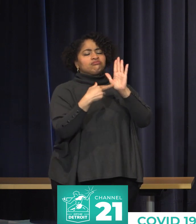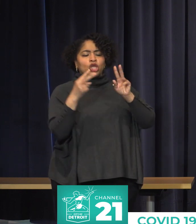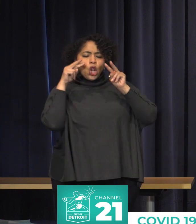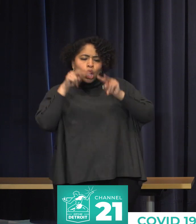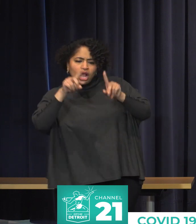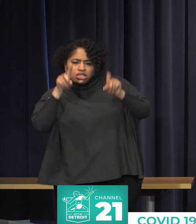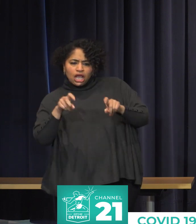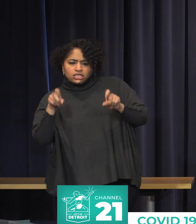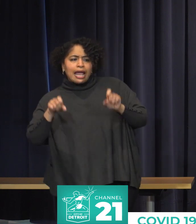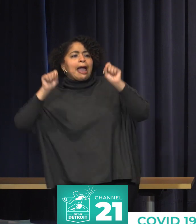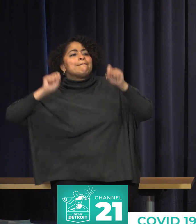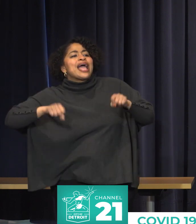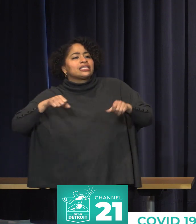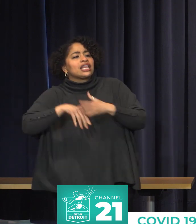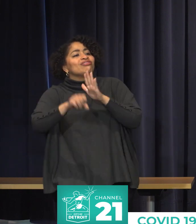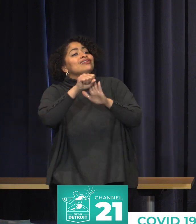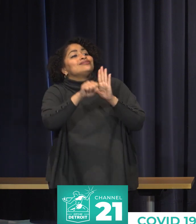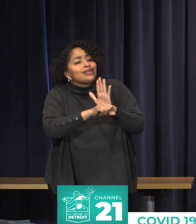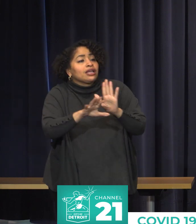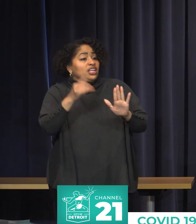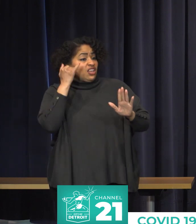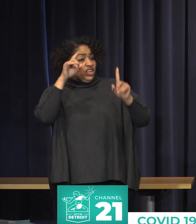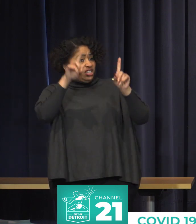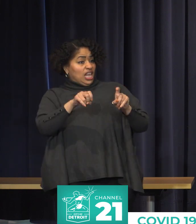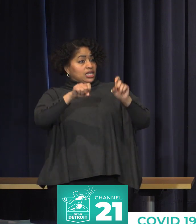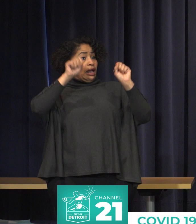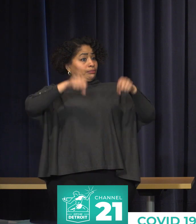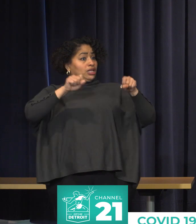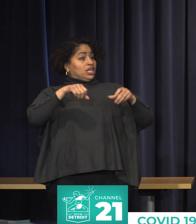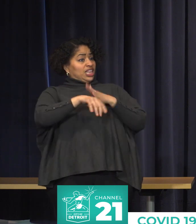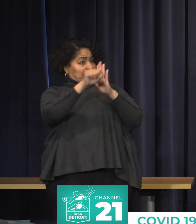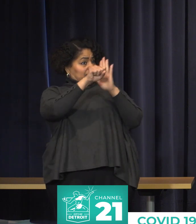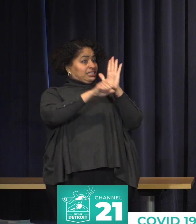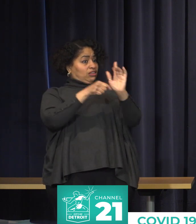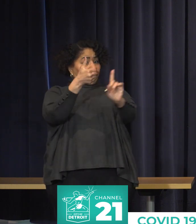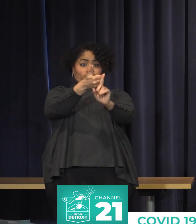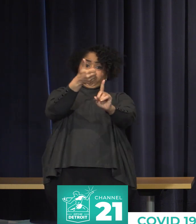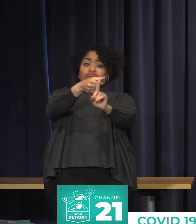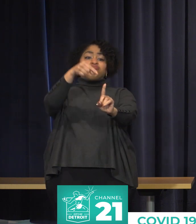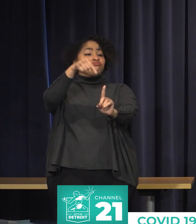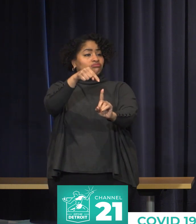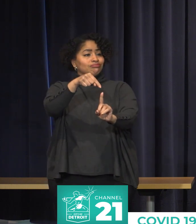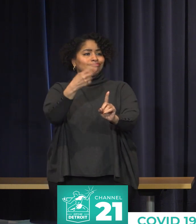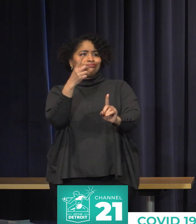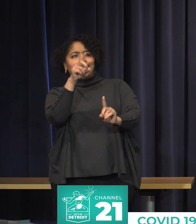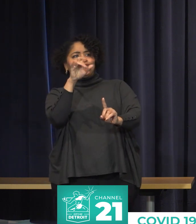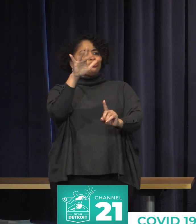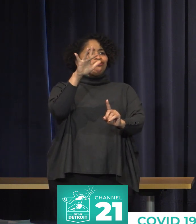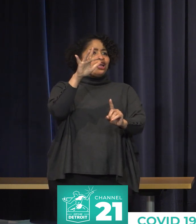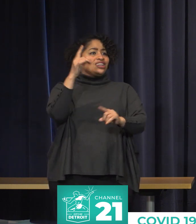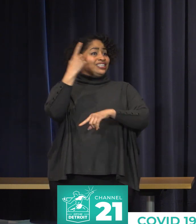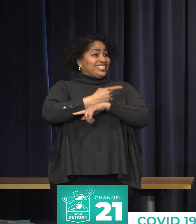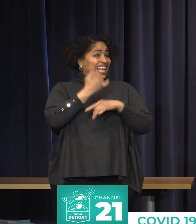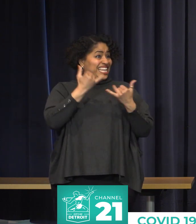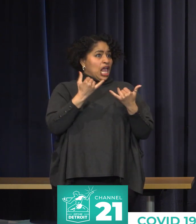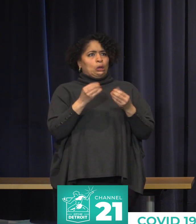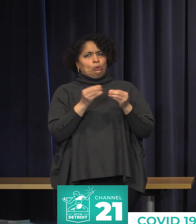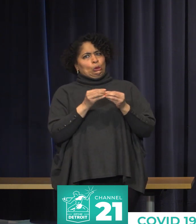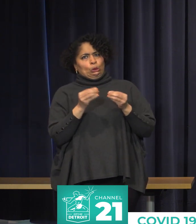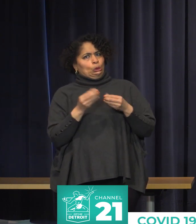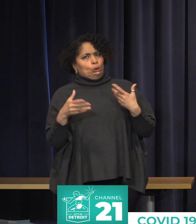capacity in the state, and if the testing capacity in the state is, 10 days ago it was 125 a day, now it's